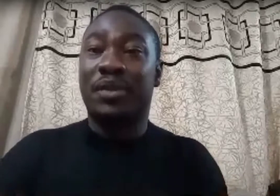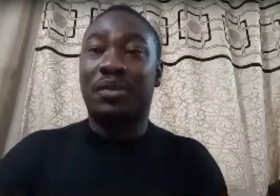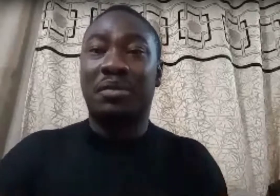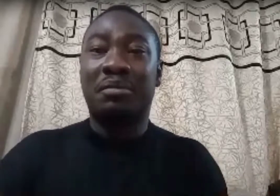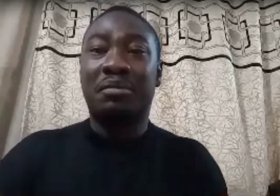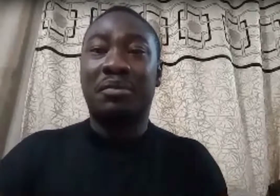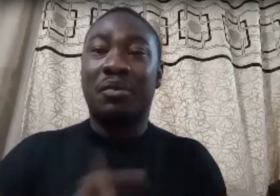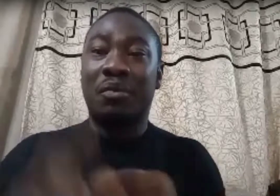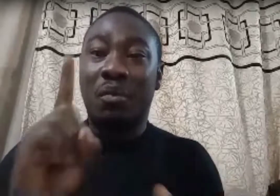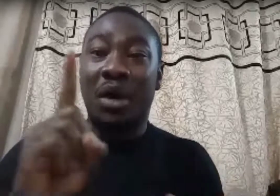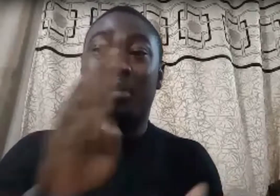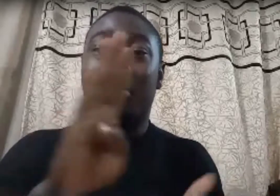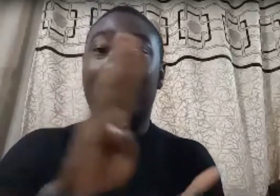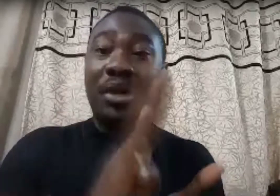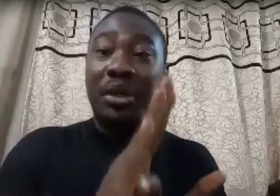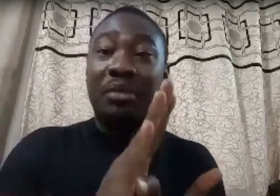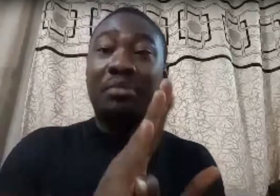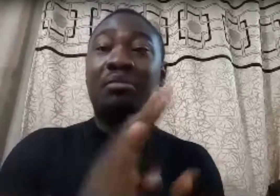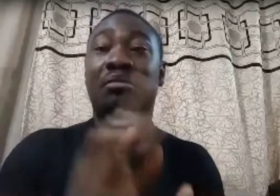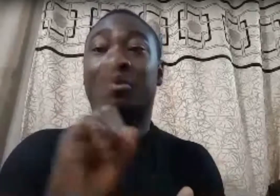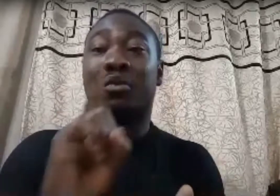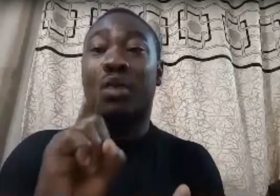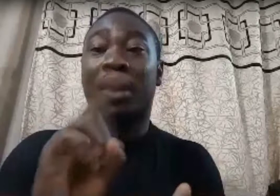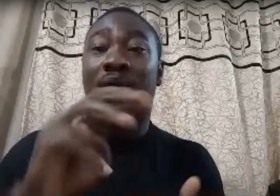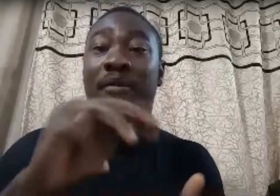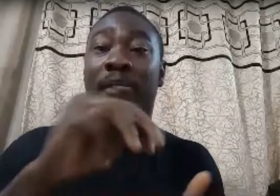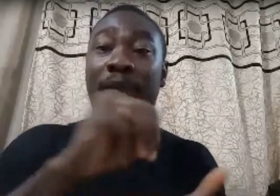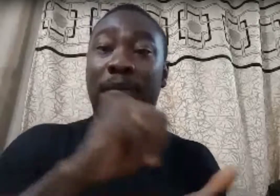1 million. It's fine. It's fine.